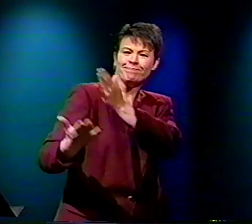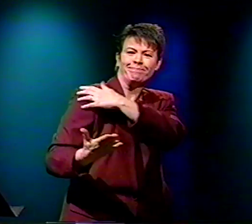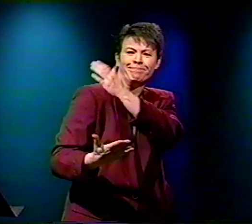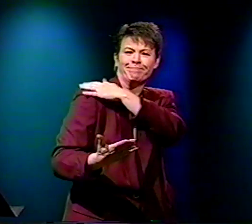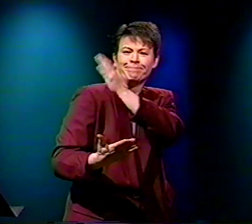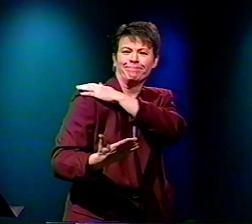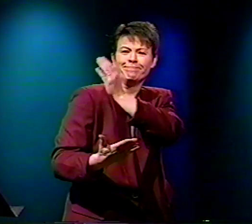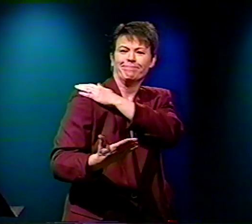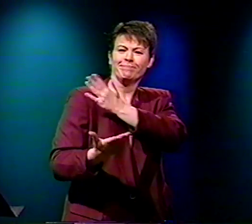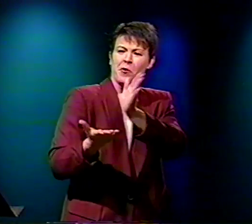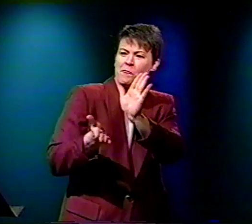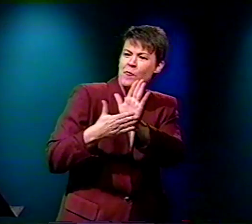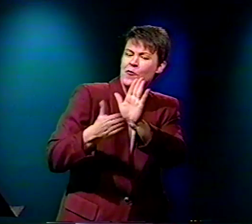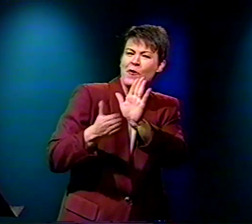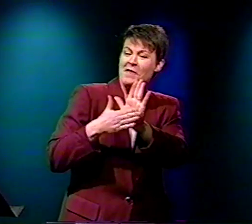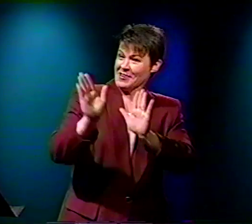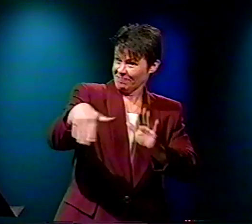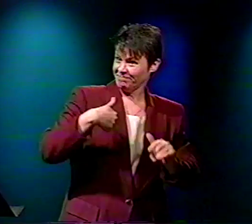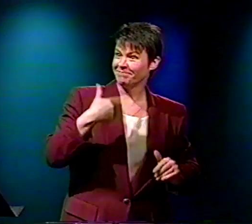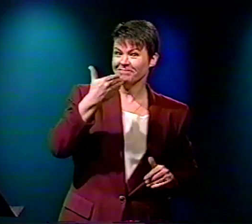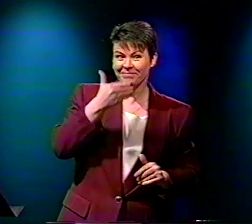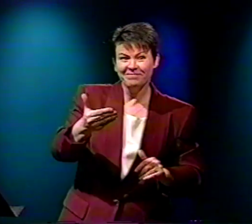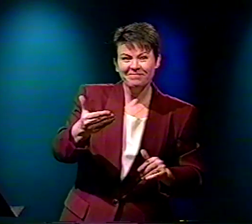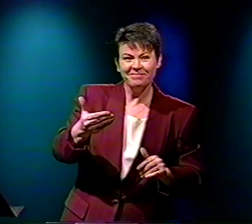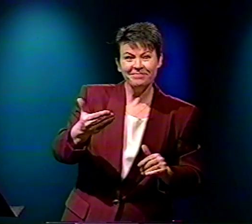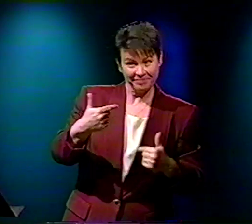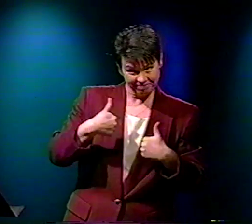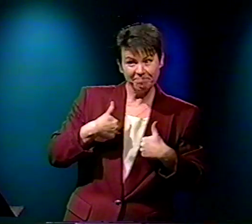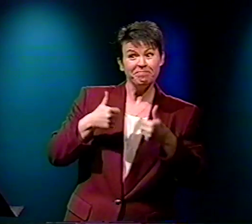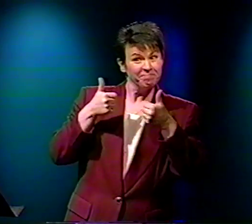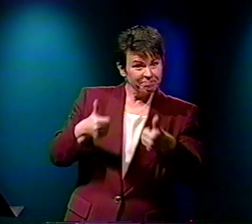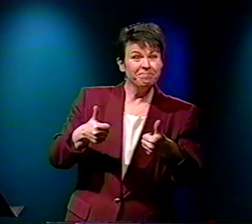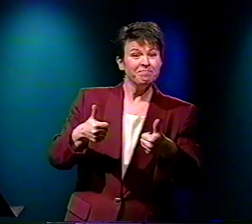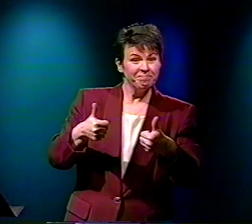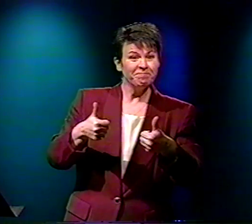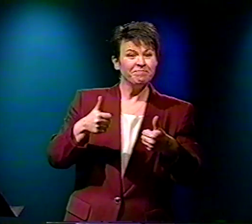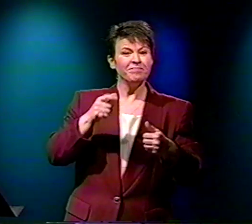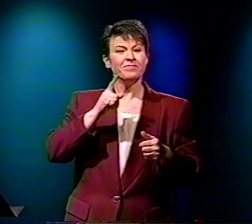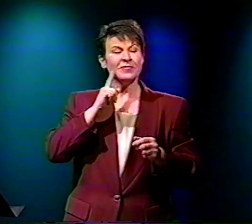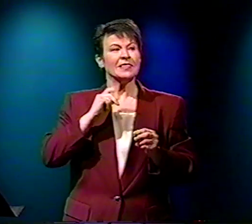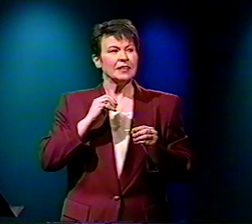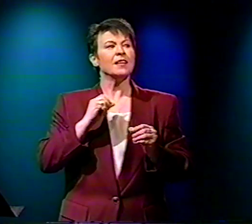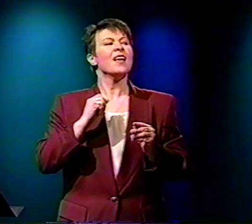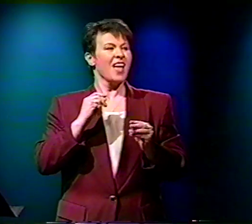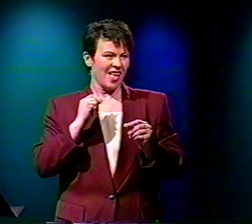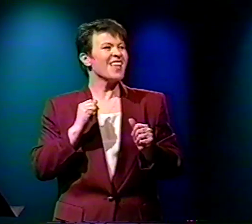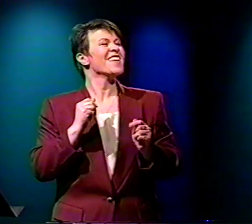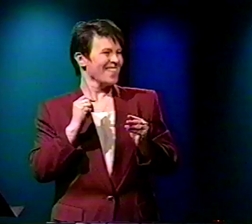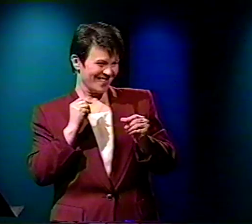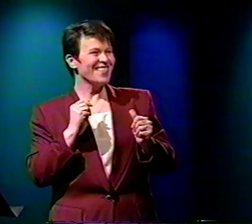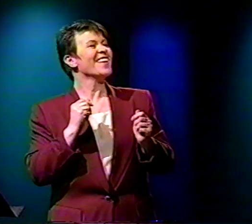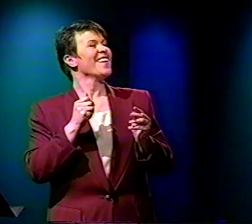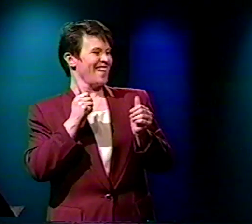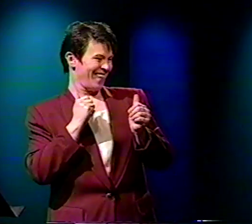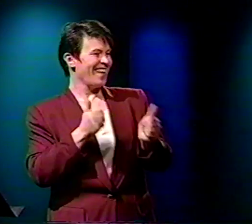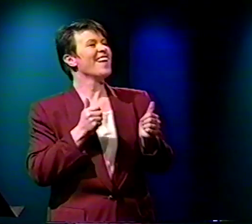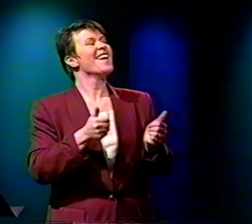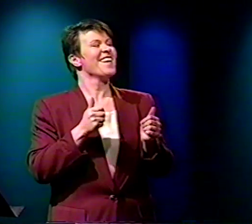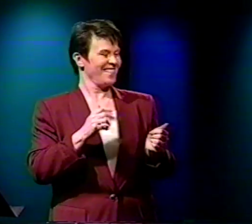Interpreters, of course, want praise. They want compliments and to be told that they did a good job. And so deaf people will